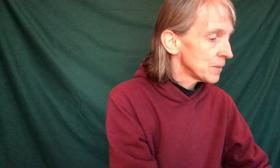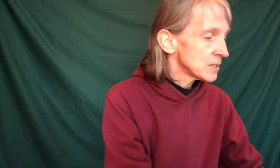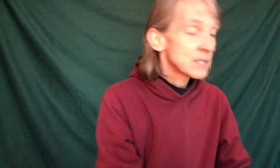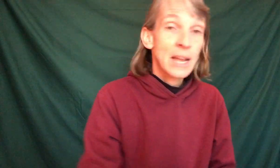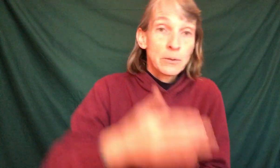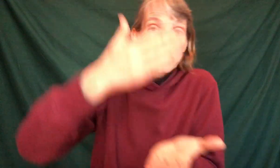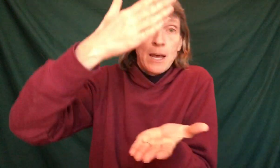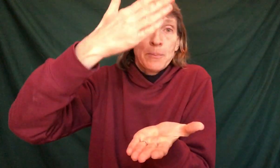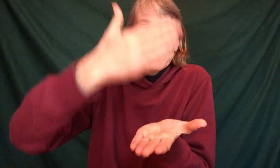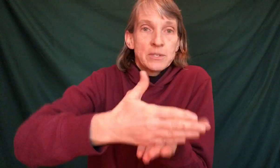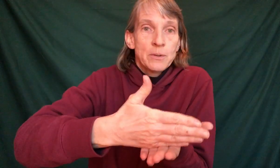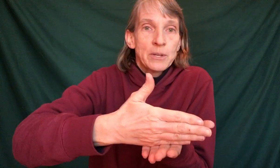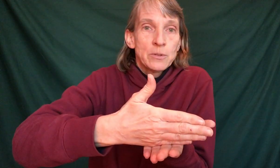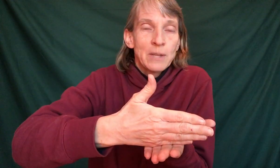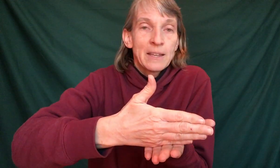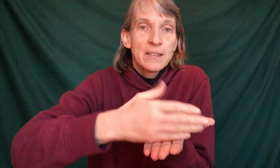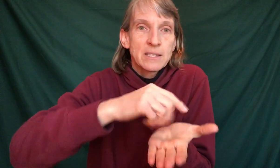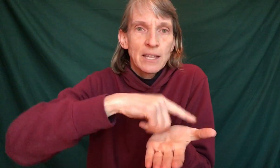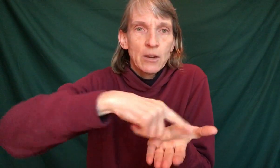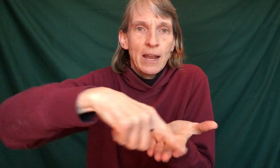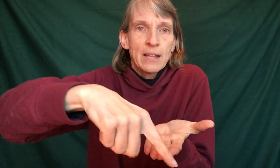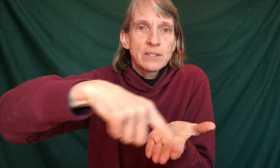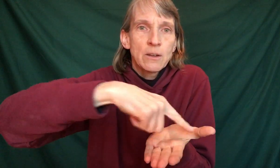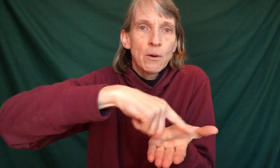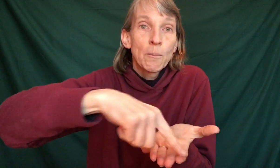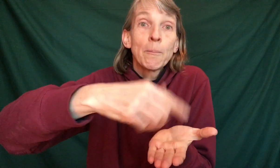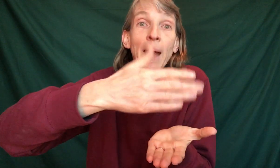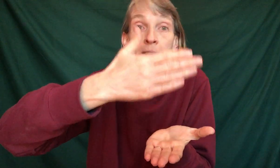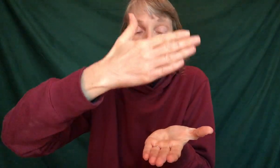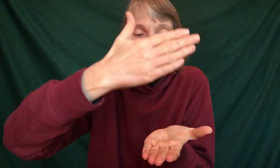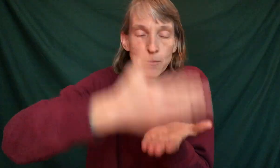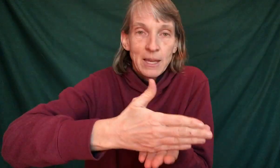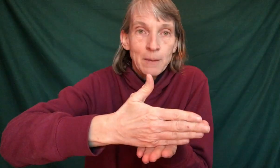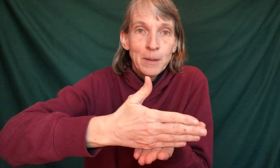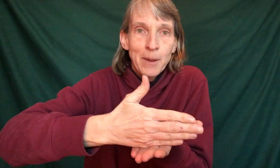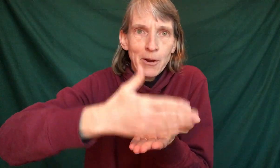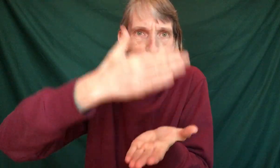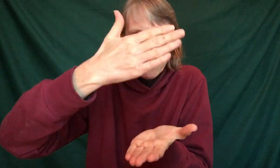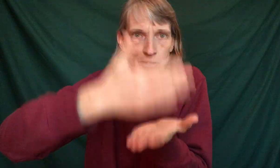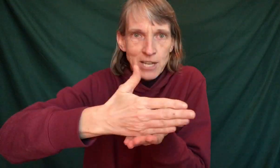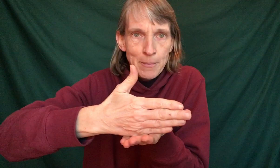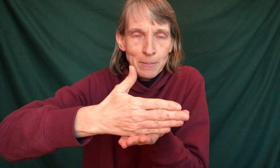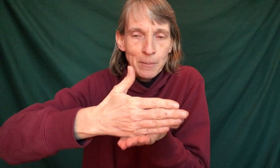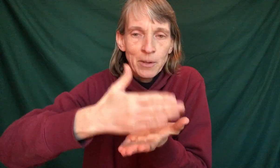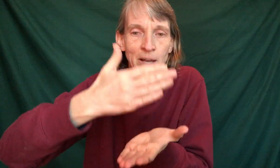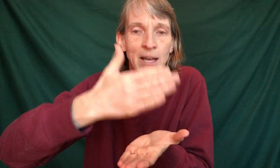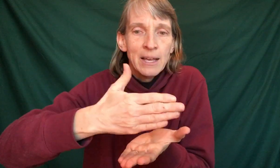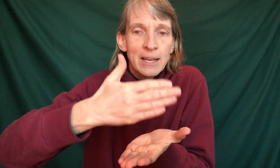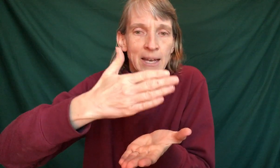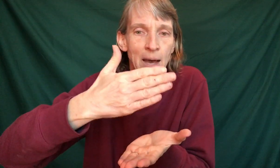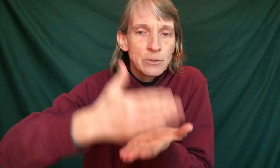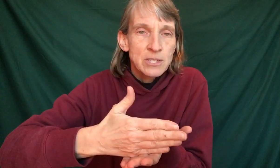He says, now stop. So we do like this, like your hand's a pathway, and you're making a big barrier for stopping people. Now